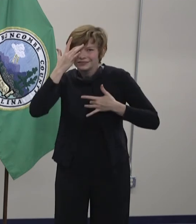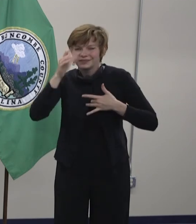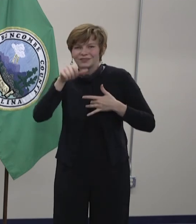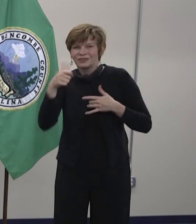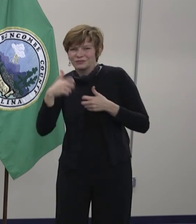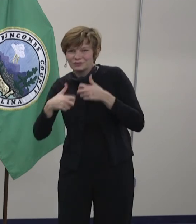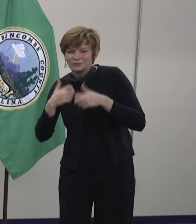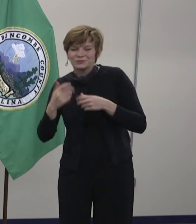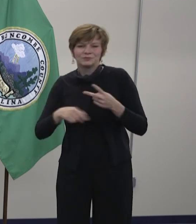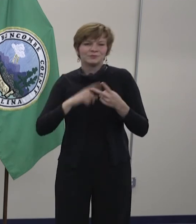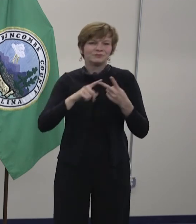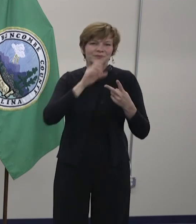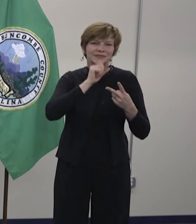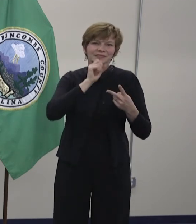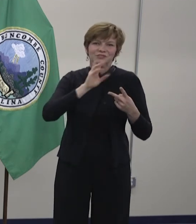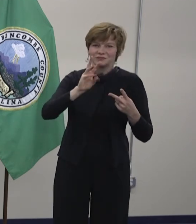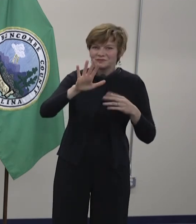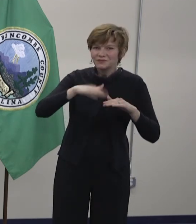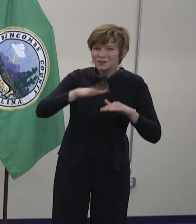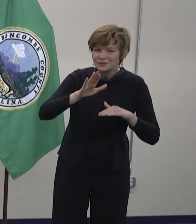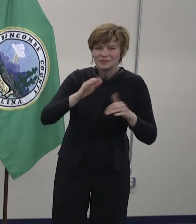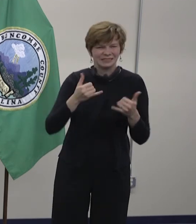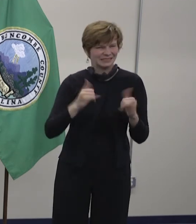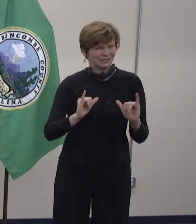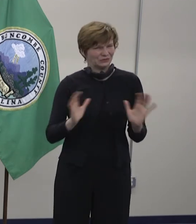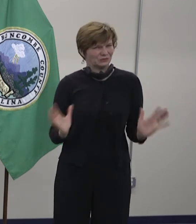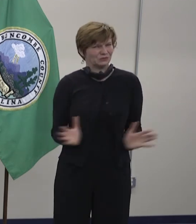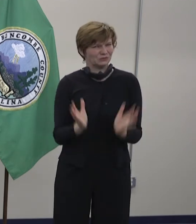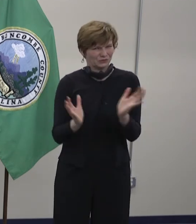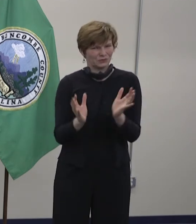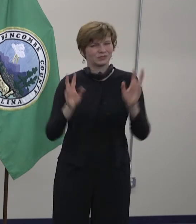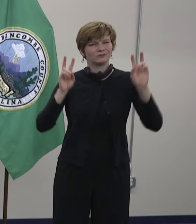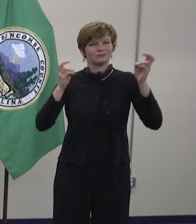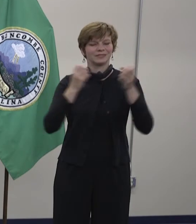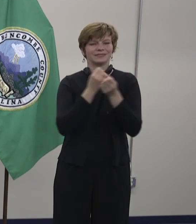are still recommended to follow the safer at home guidelines.